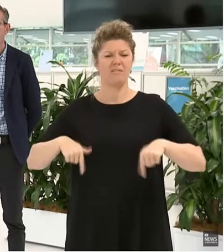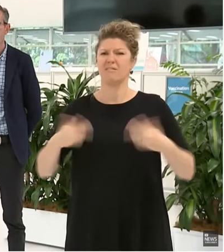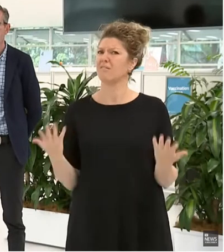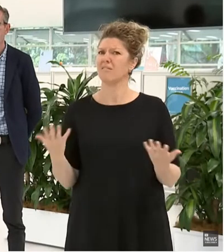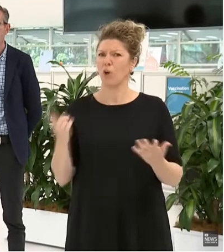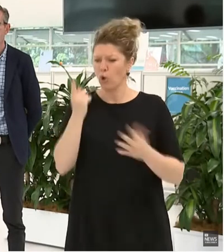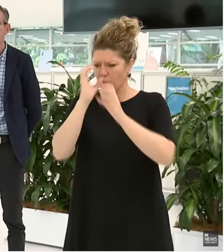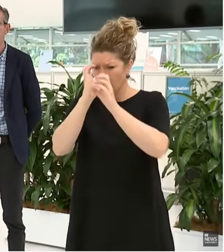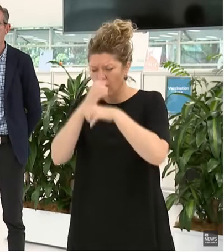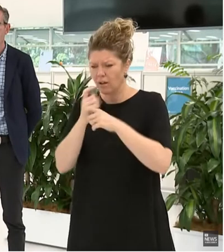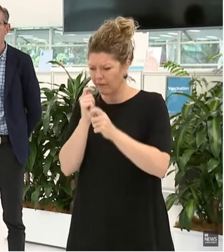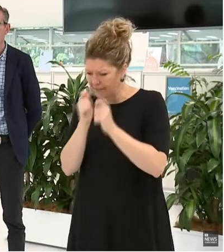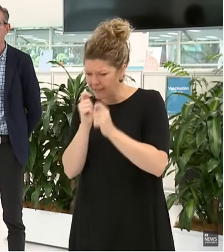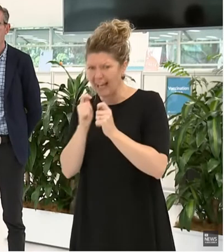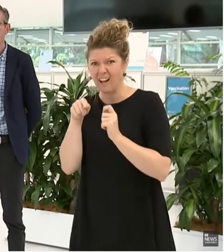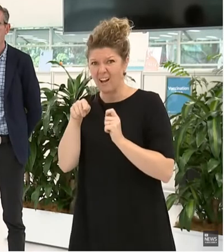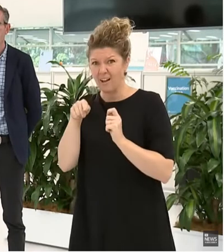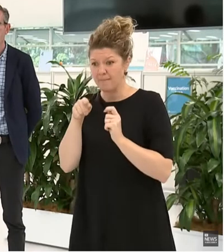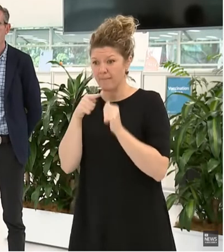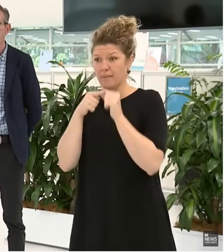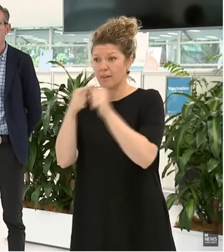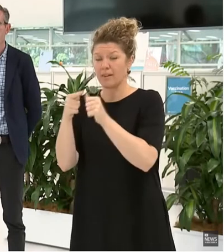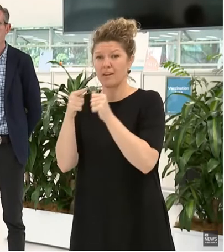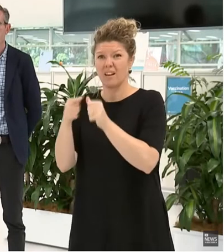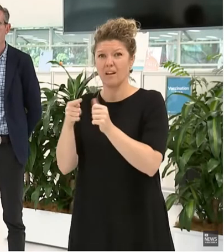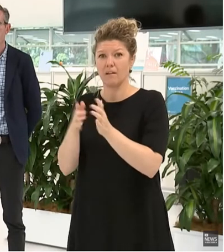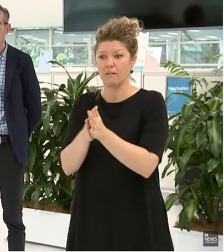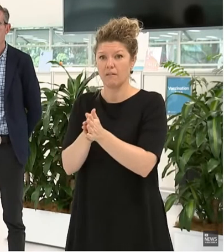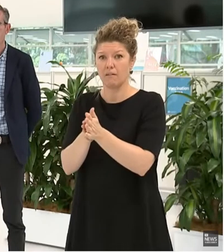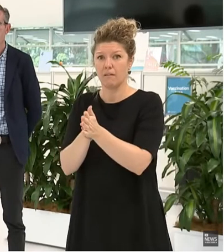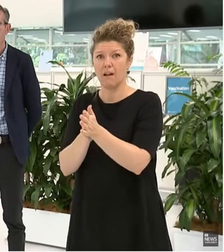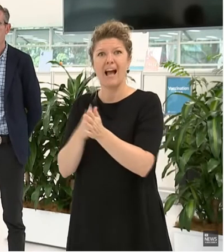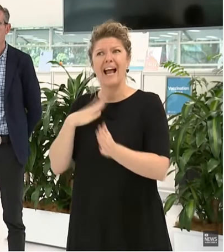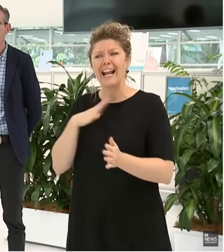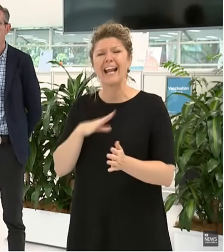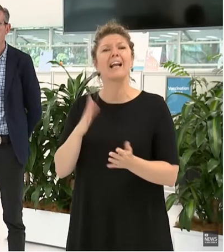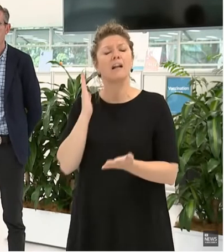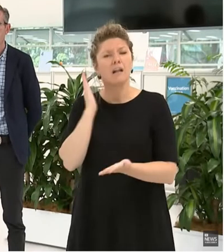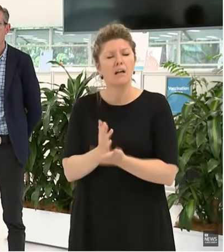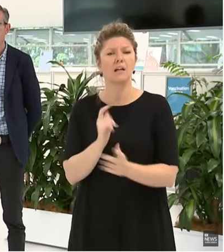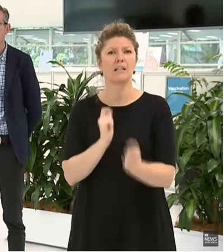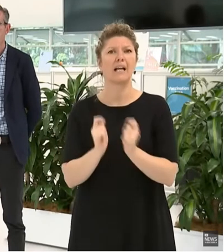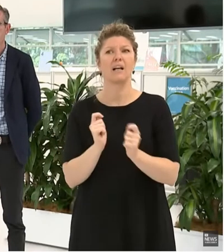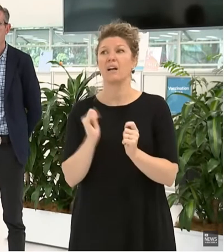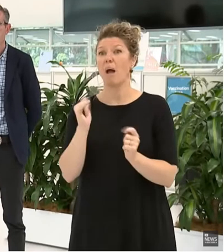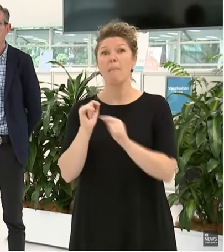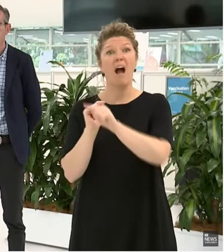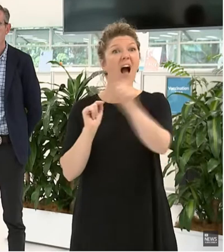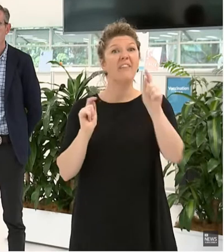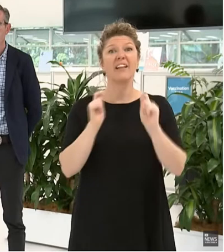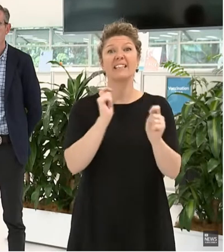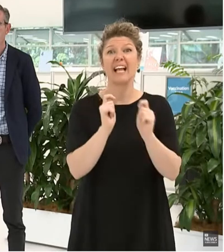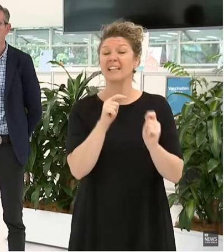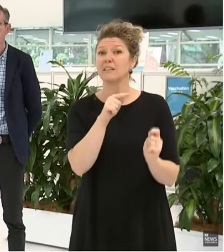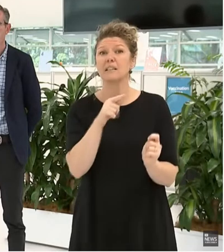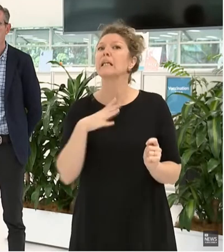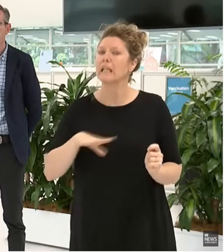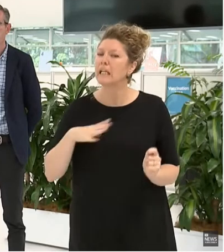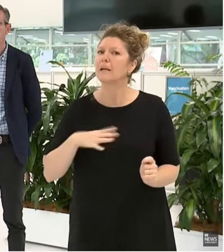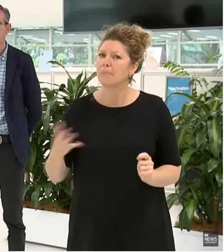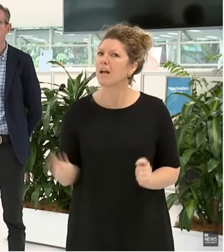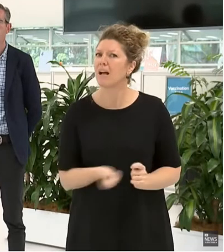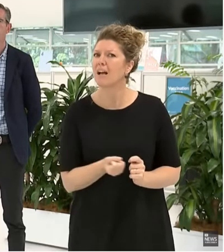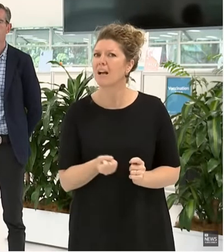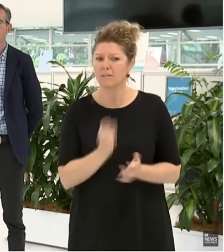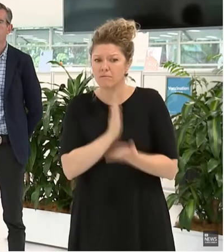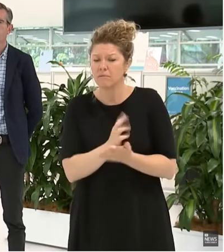system and minimising the capacity for proper clinical PCR tests that are needed for people to really determine whether or